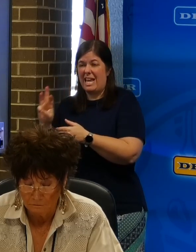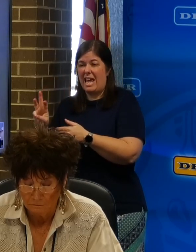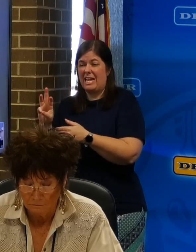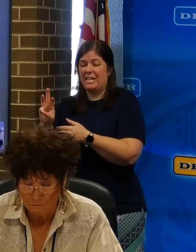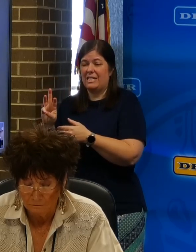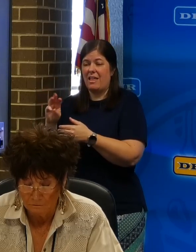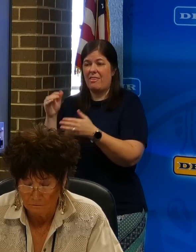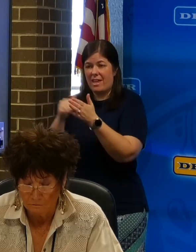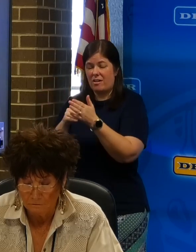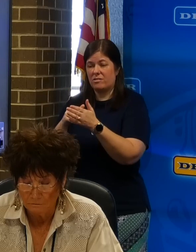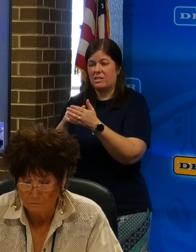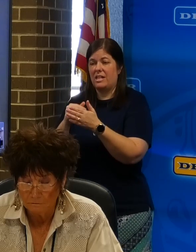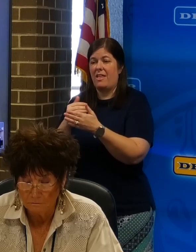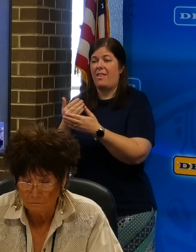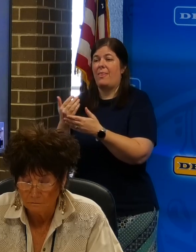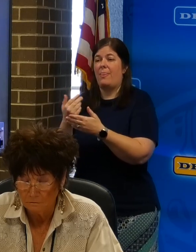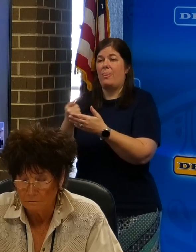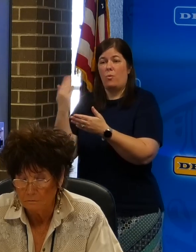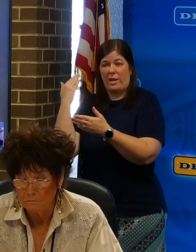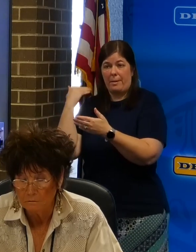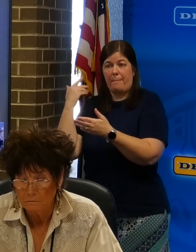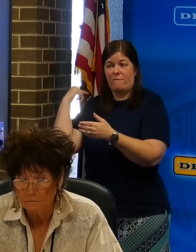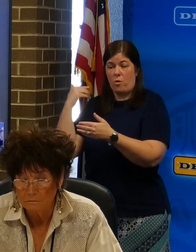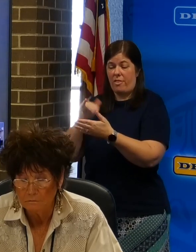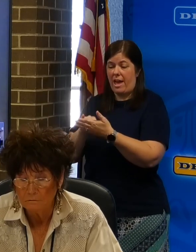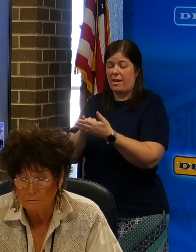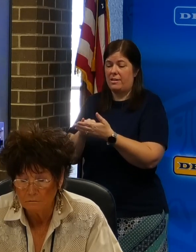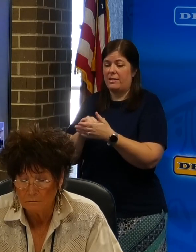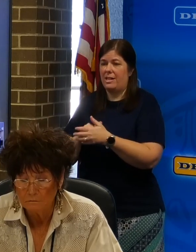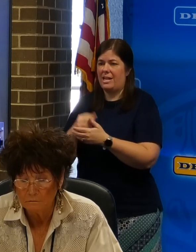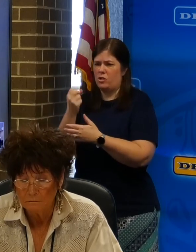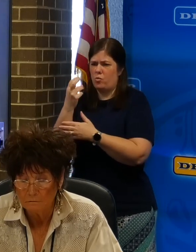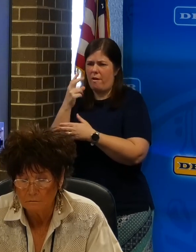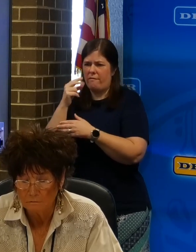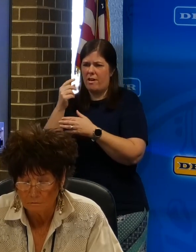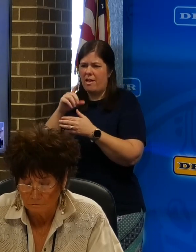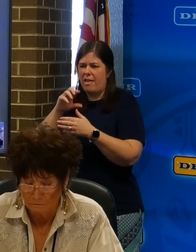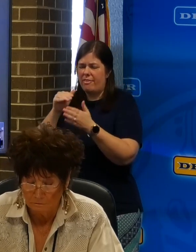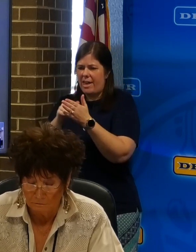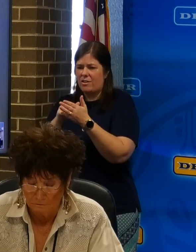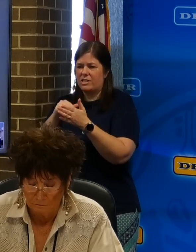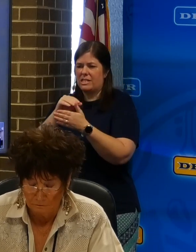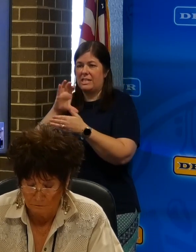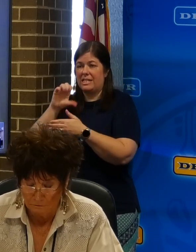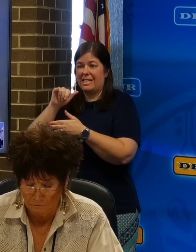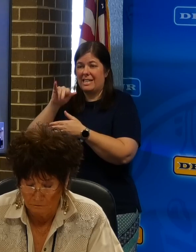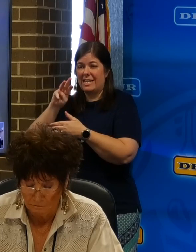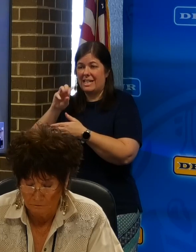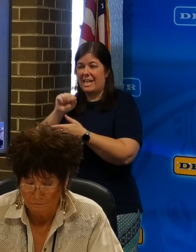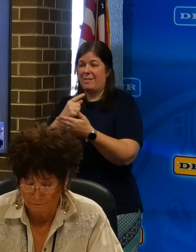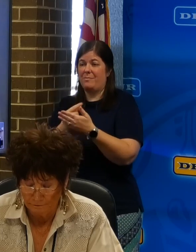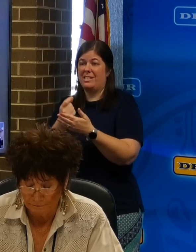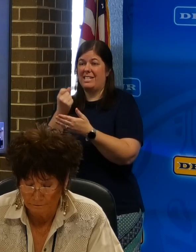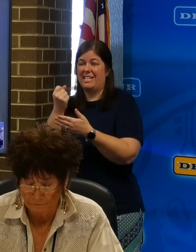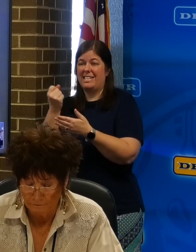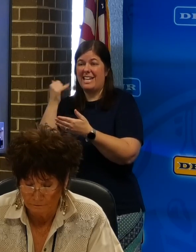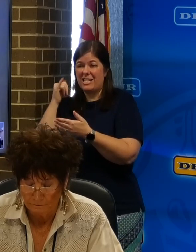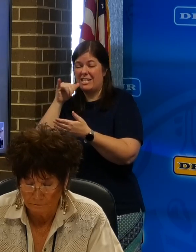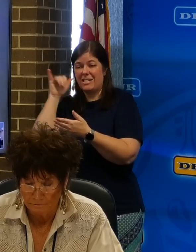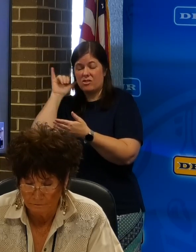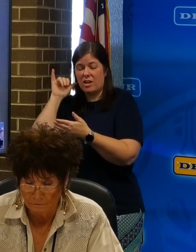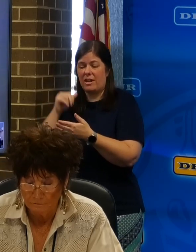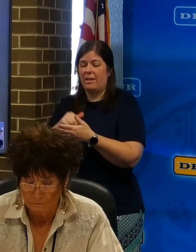prior week. And how about 12,000 claims were filed just yesterday? So based on this data, see that there was a mass